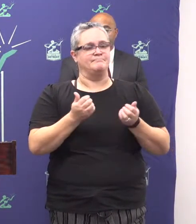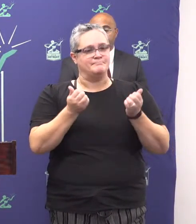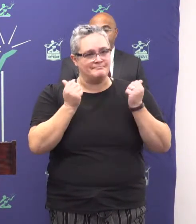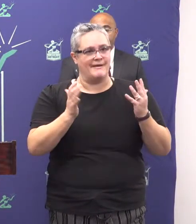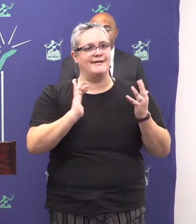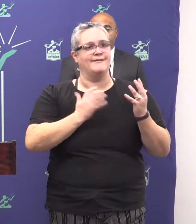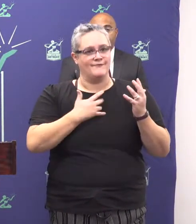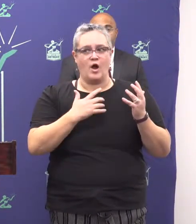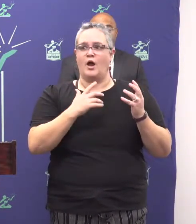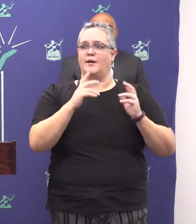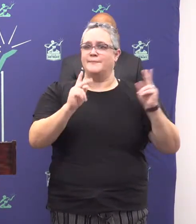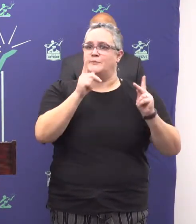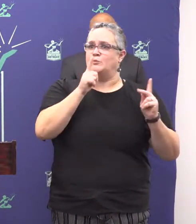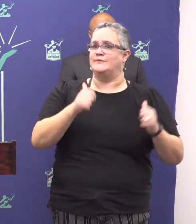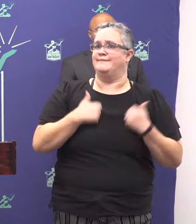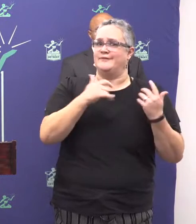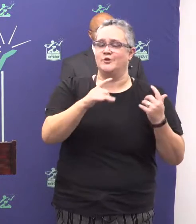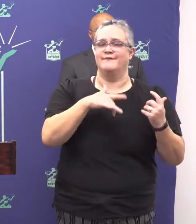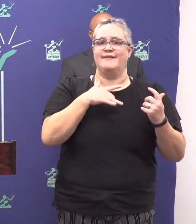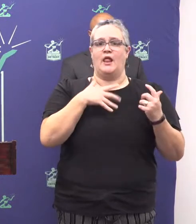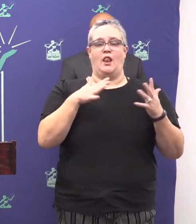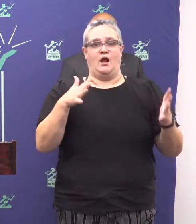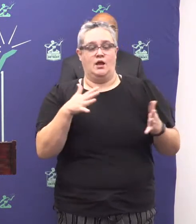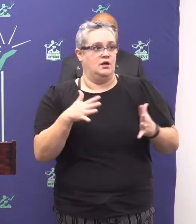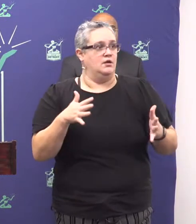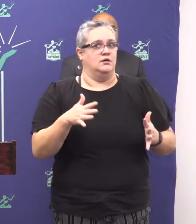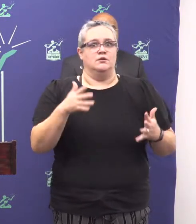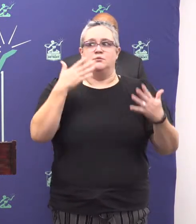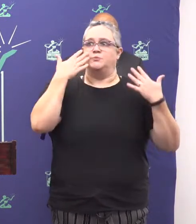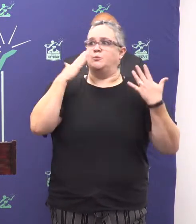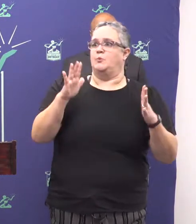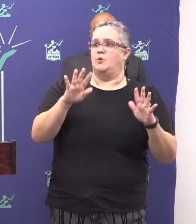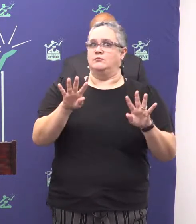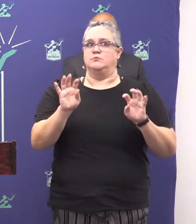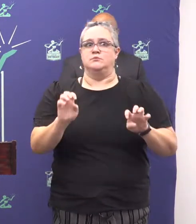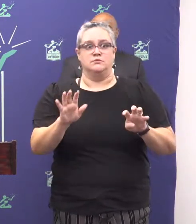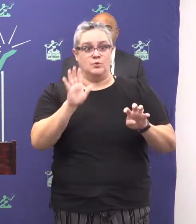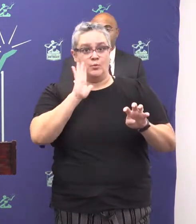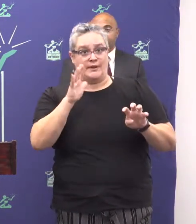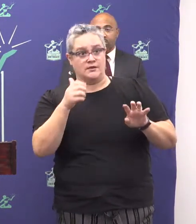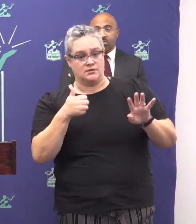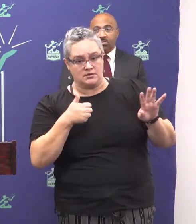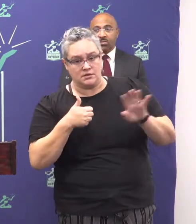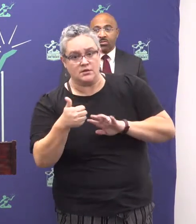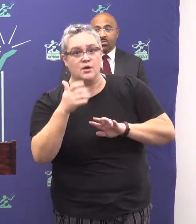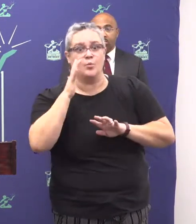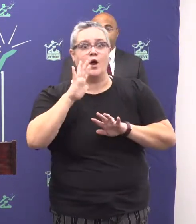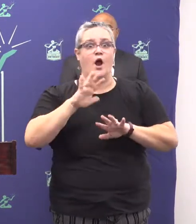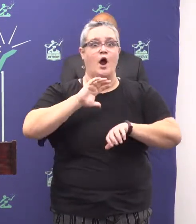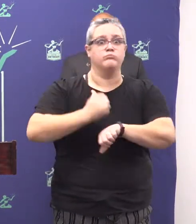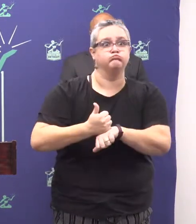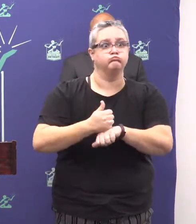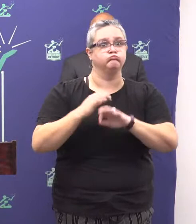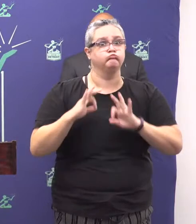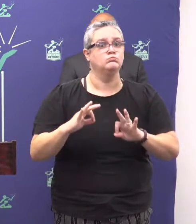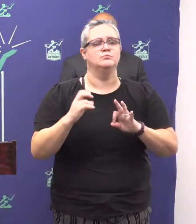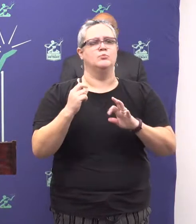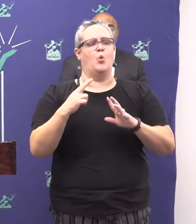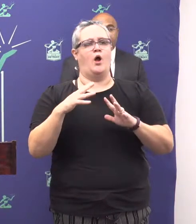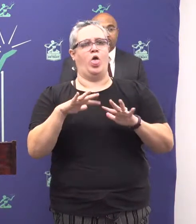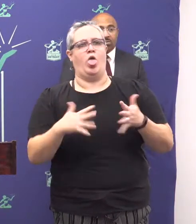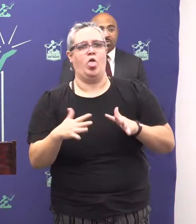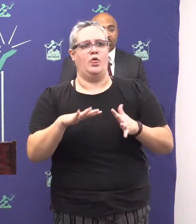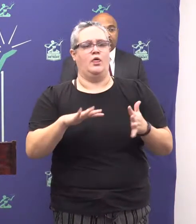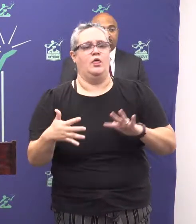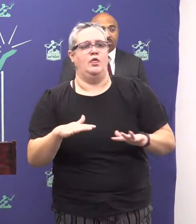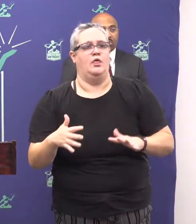vulnerable residents have had the anxiety of not knowing whether their transportation is secure. But I am